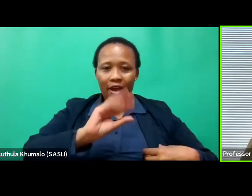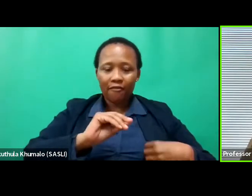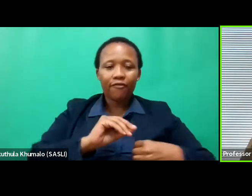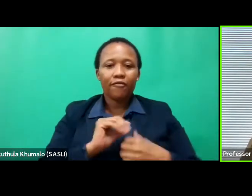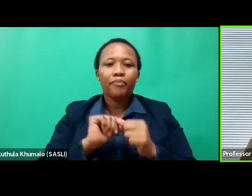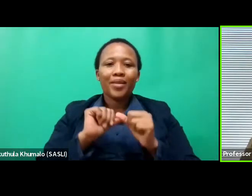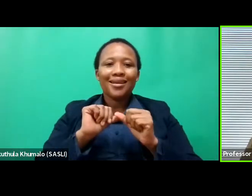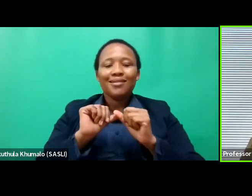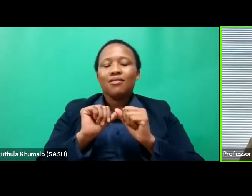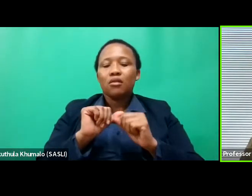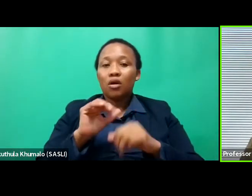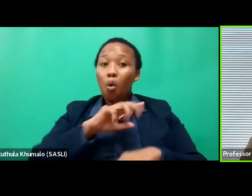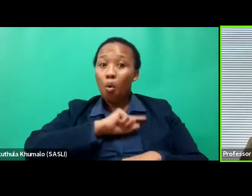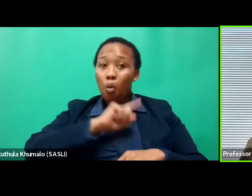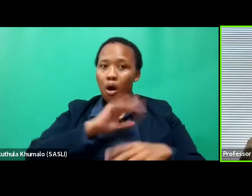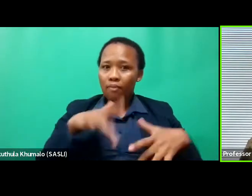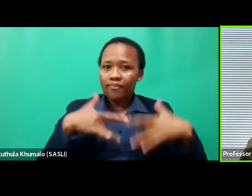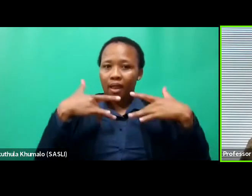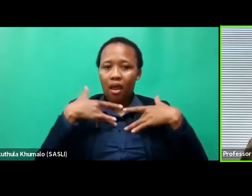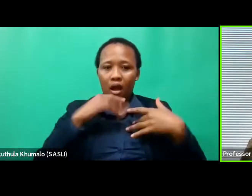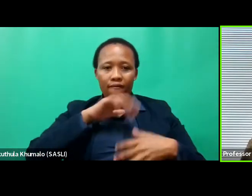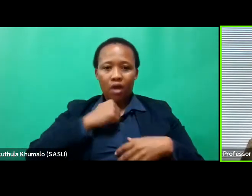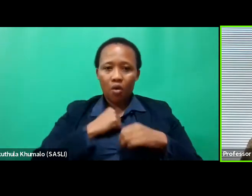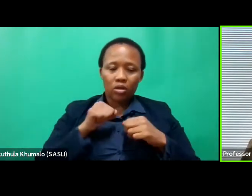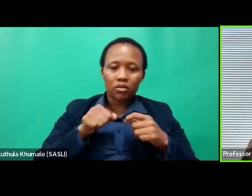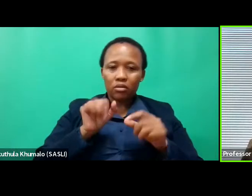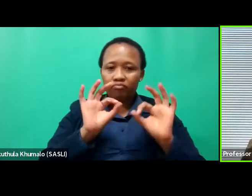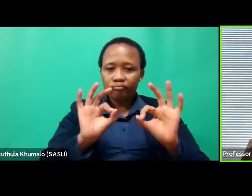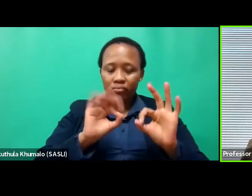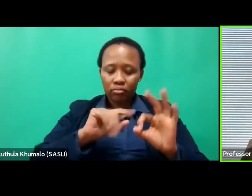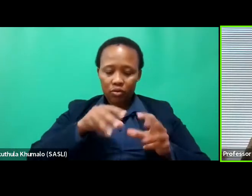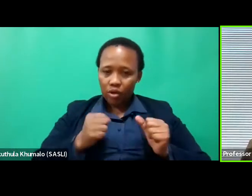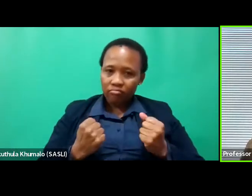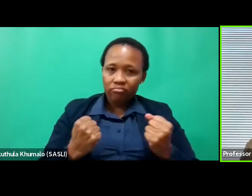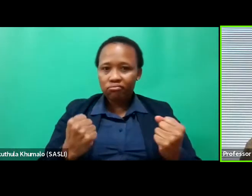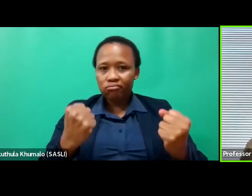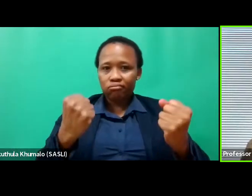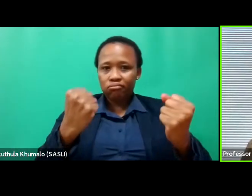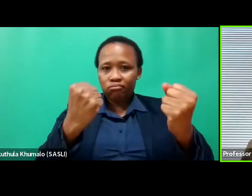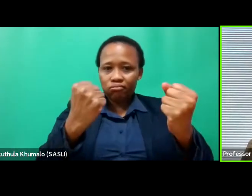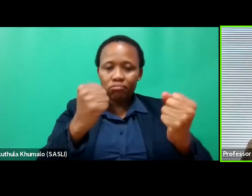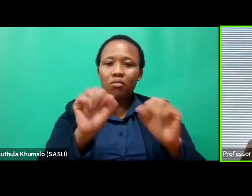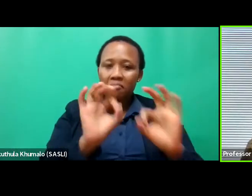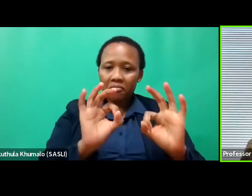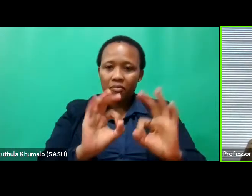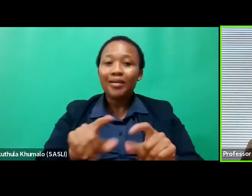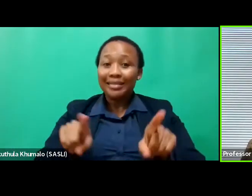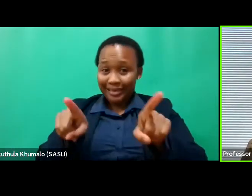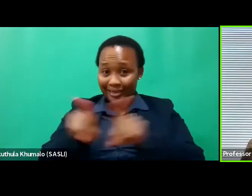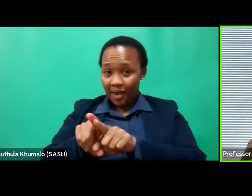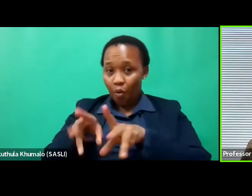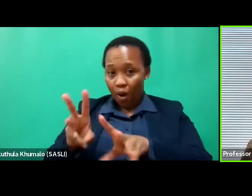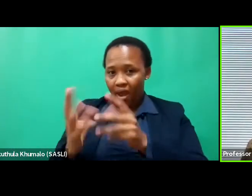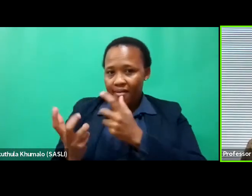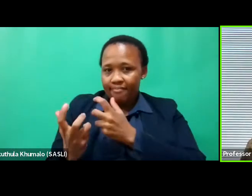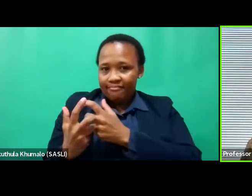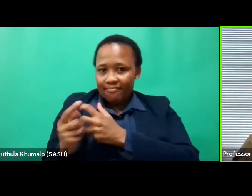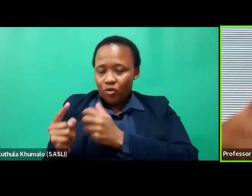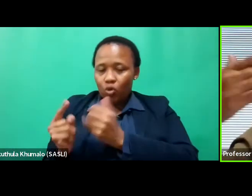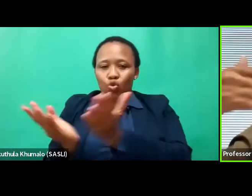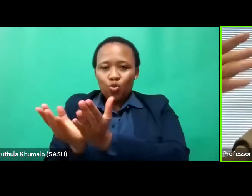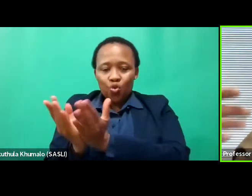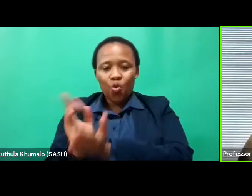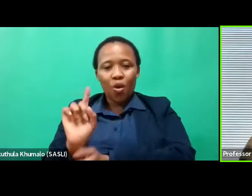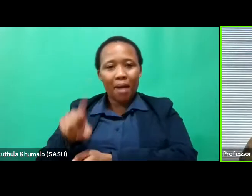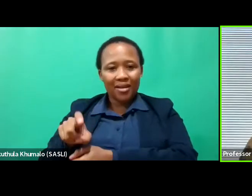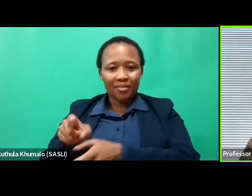drive, their children get the worst results in the school? Just think about that from the social justice perspective. And